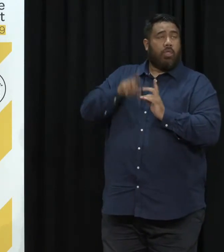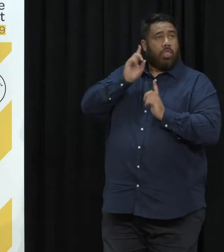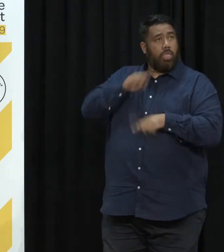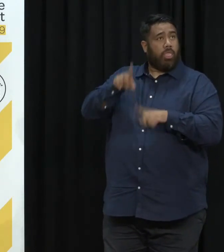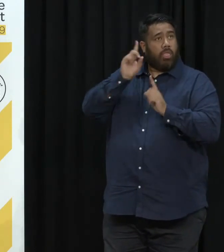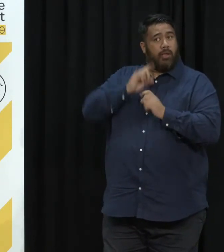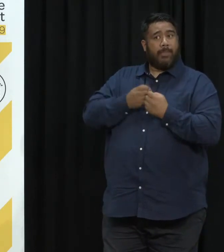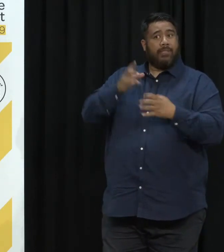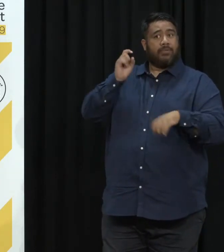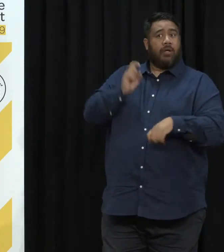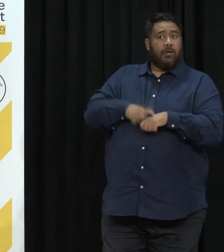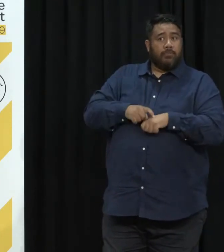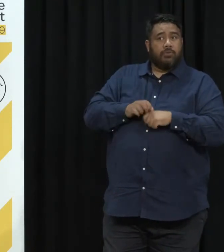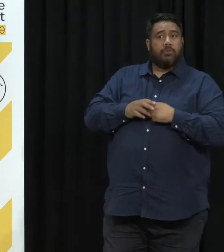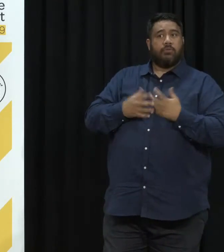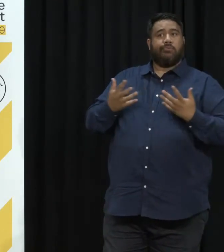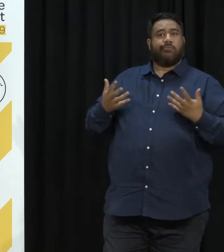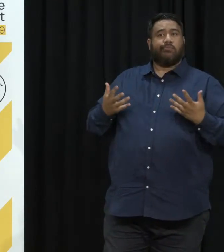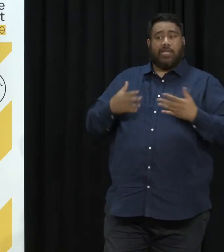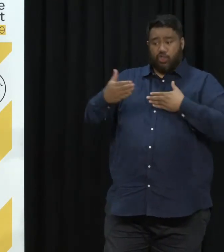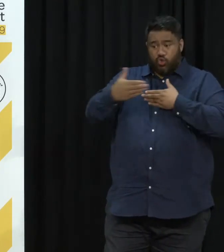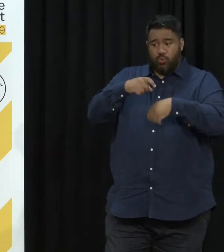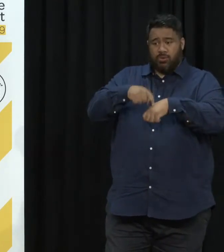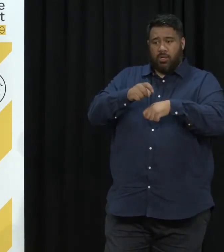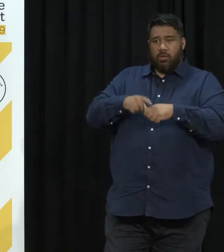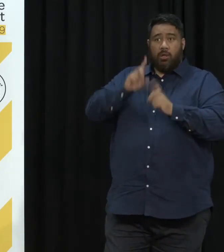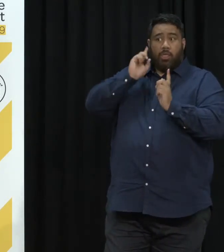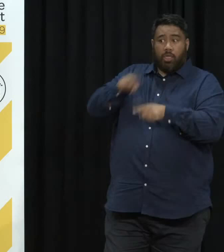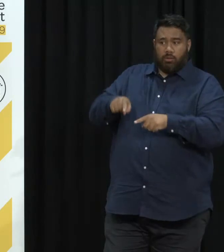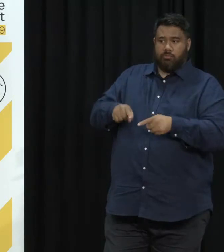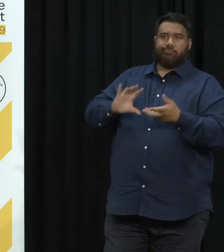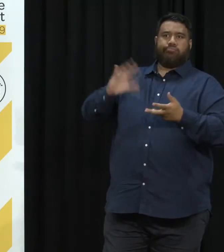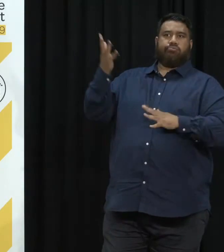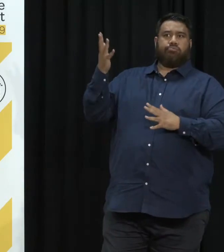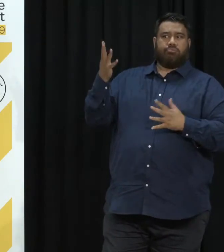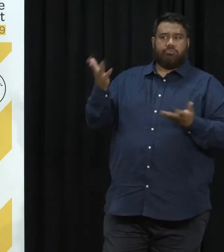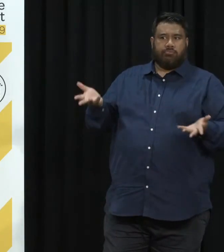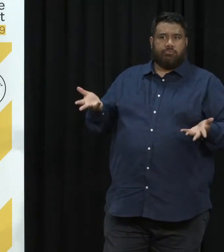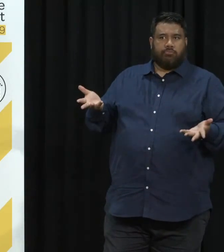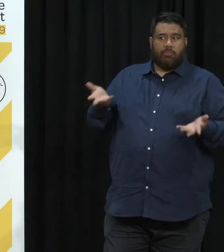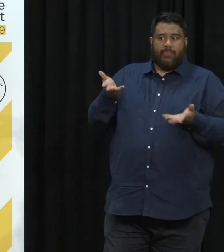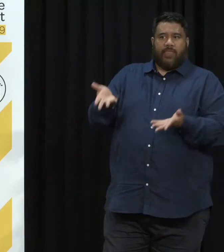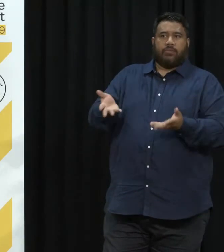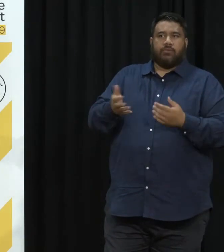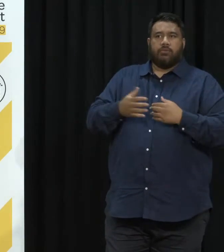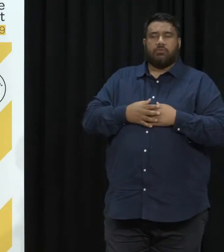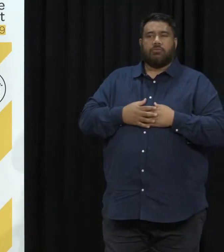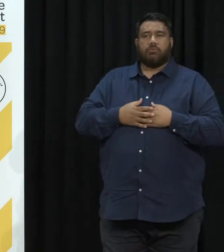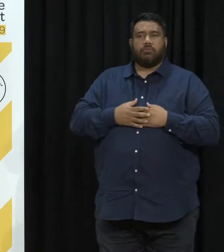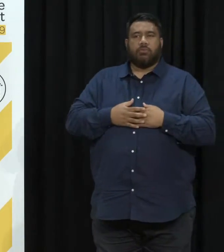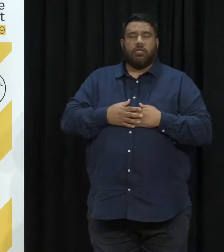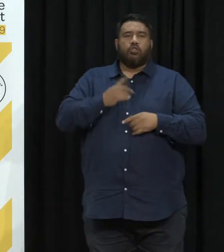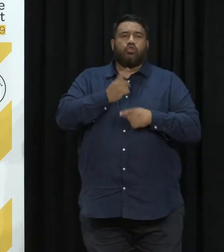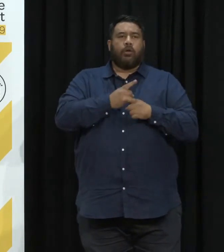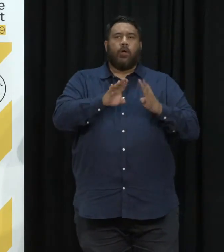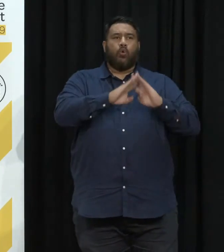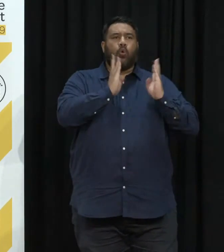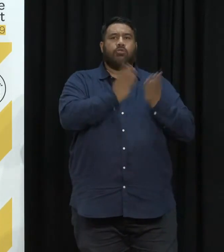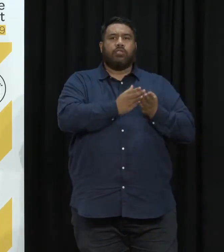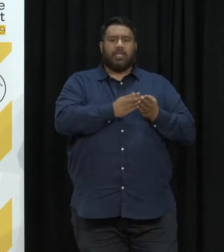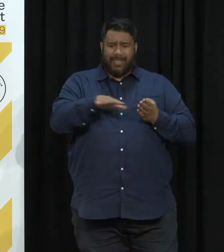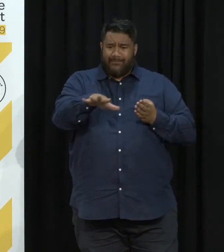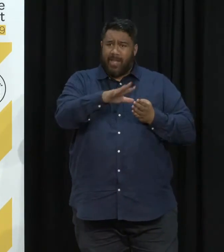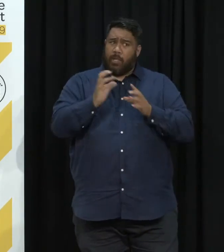times, and particularly within a short space of time, you can see the consequences. Look, on quarantine and isolation, the family here did go